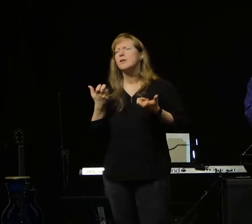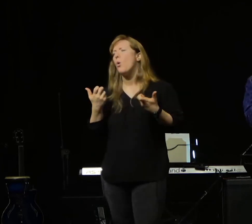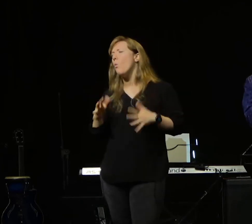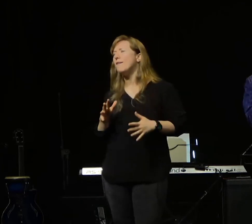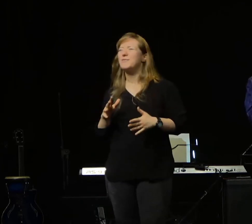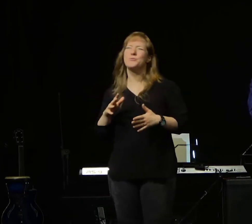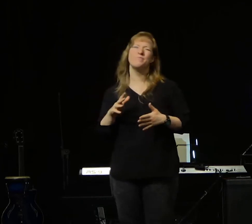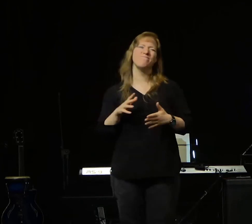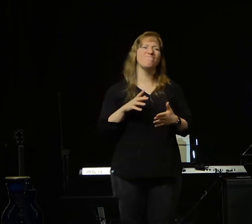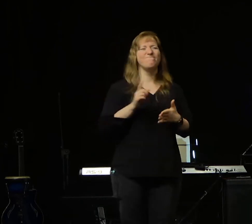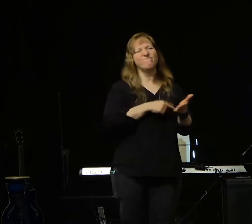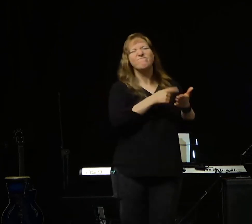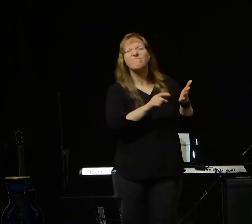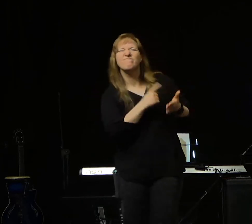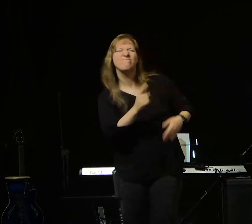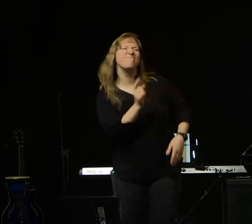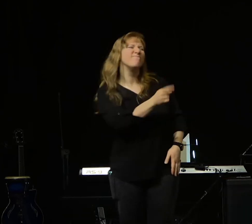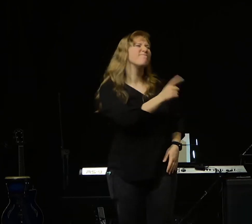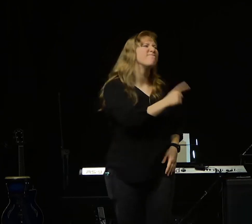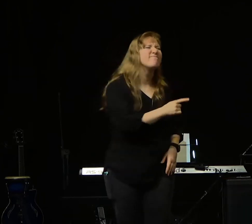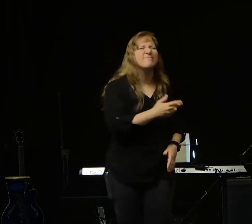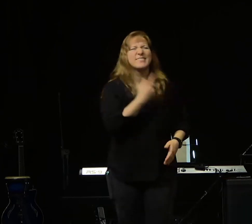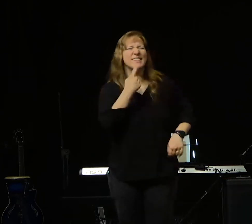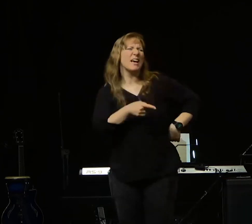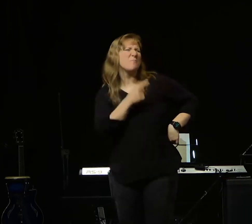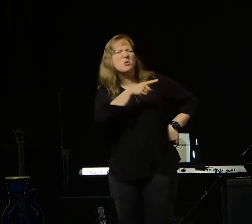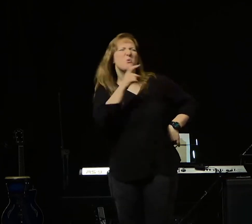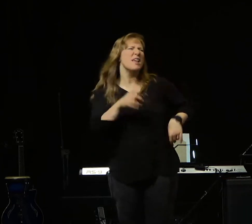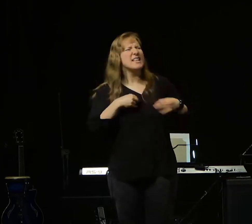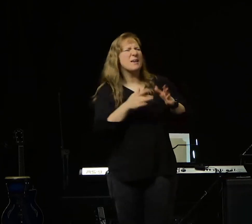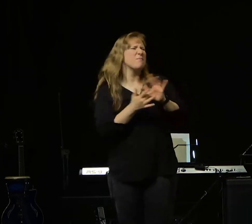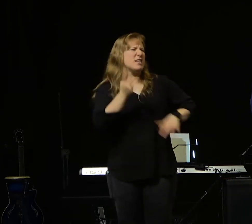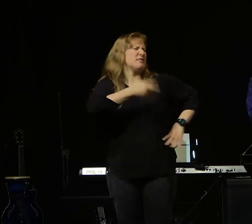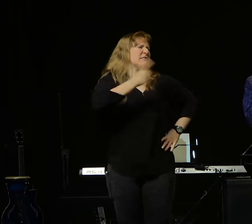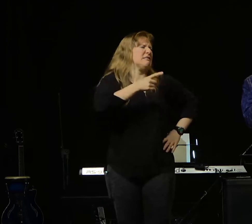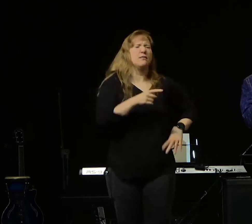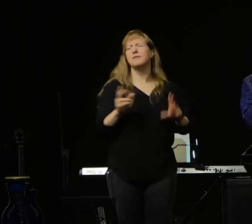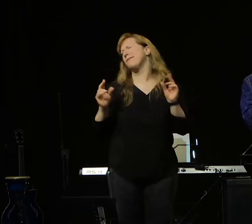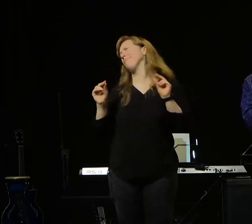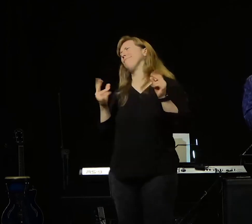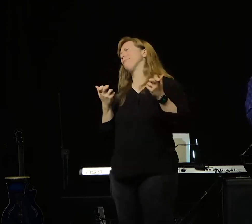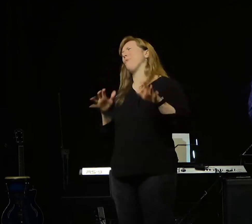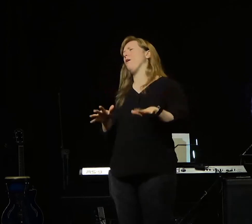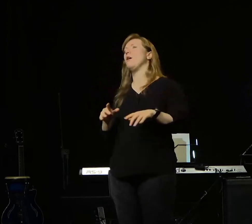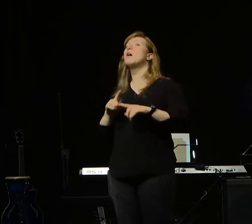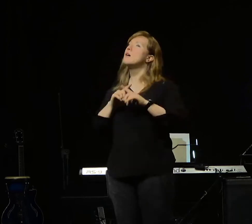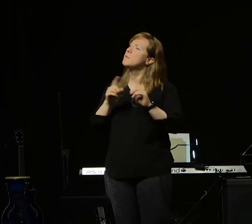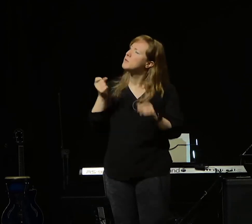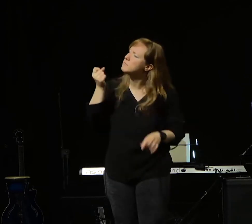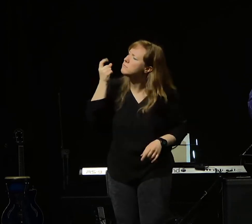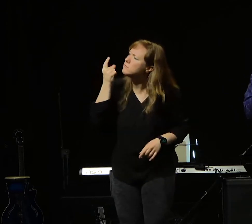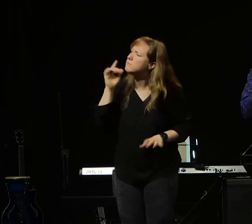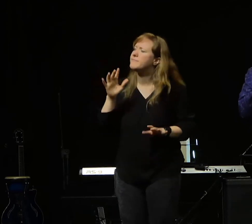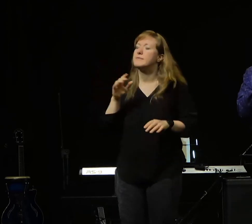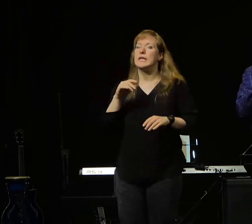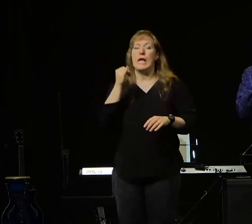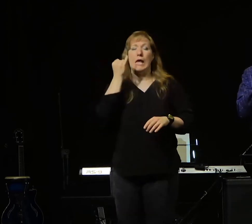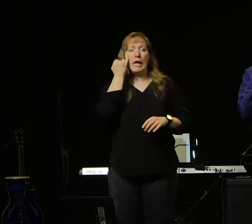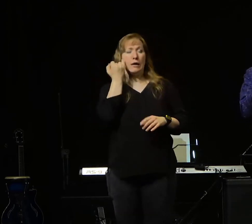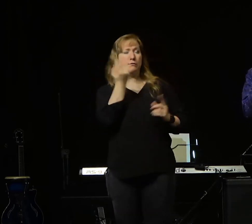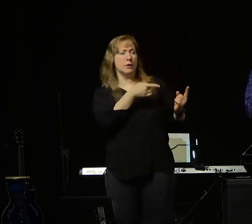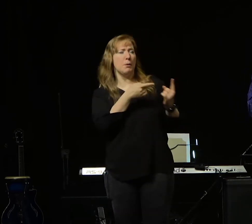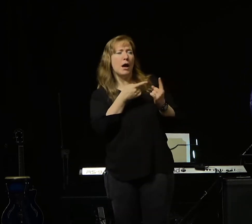badgering people and beating them over the head with the Bible and turning them off and that kind of thing. But yet at the same time, we don't want to be